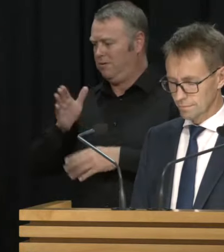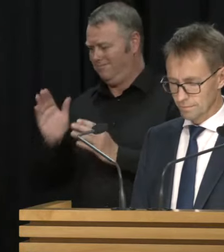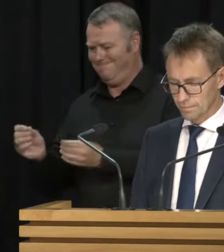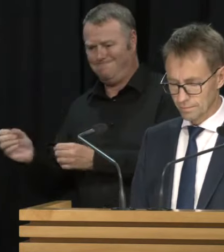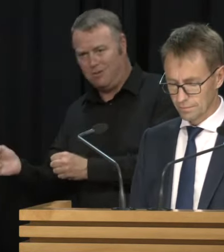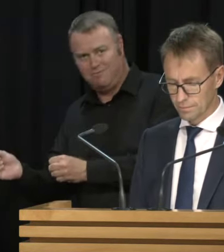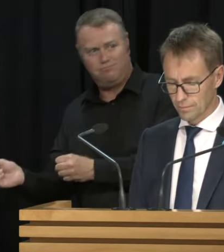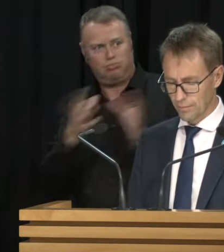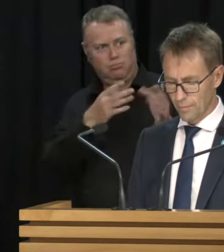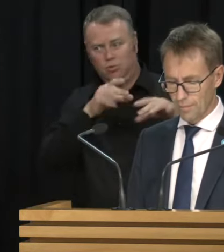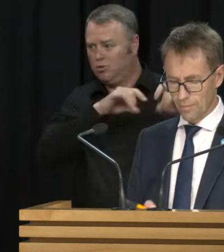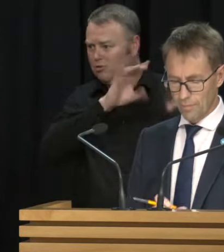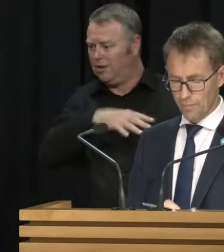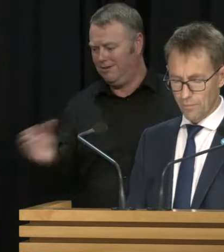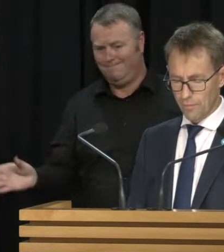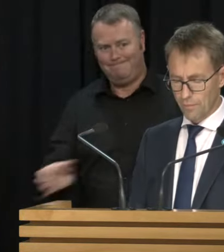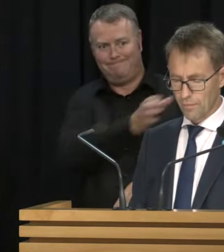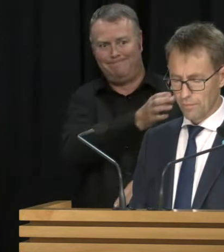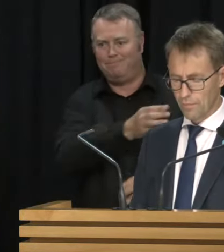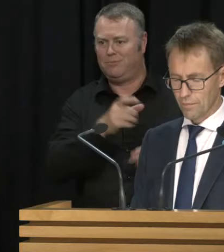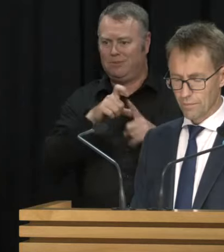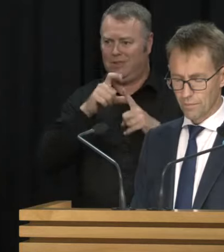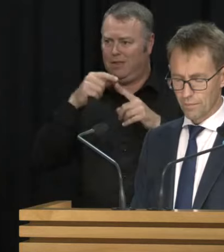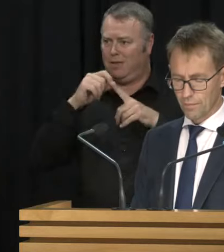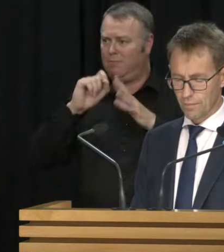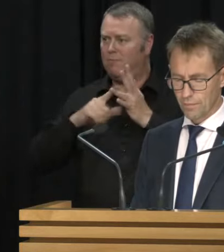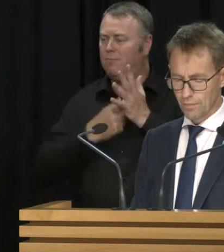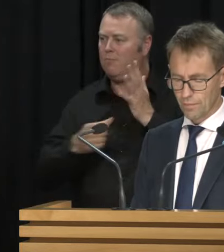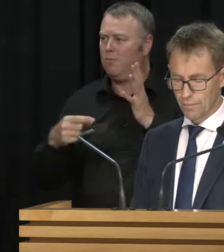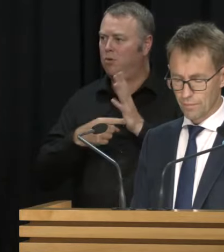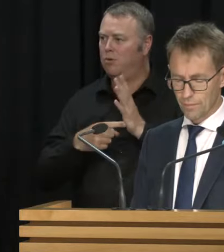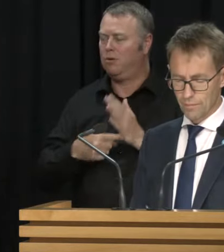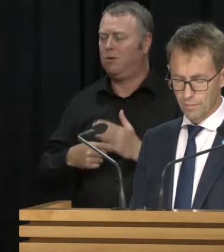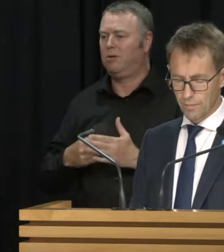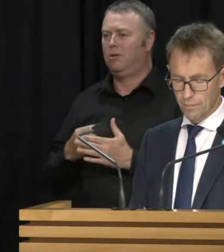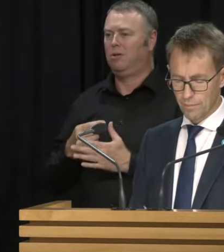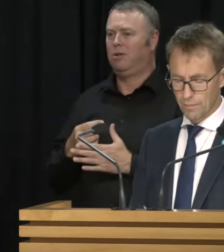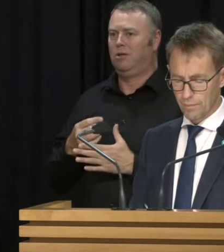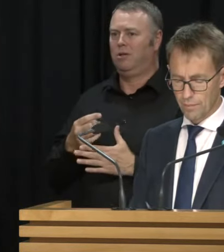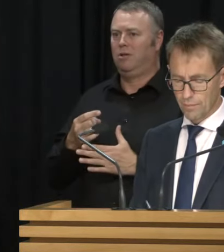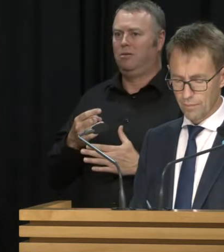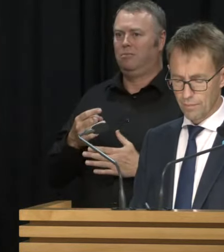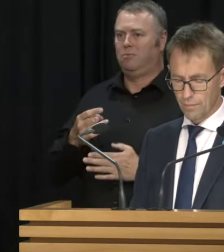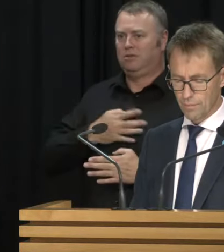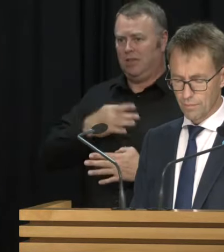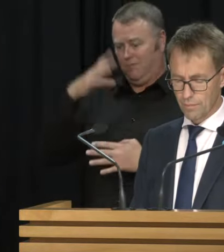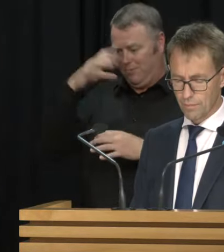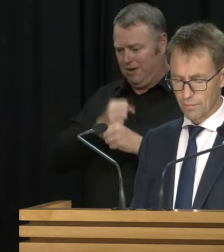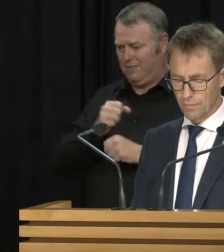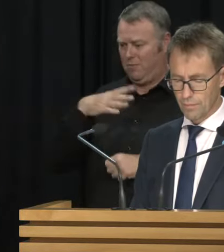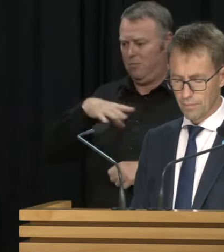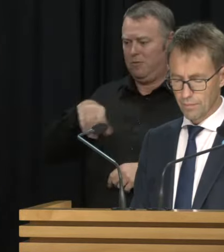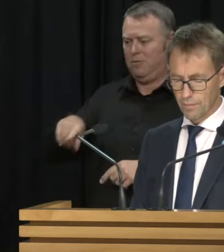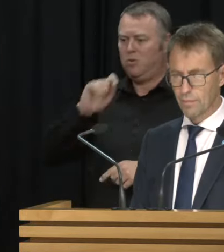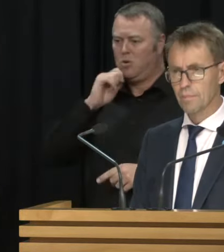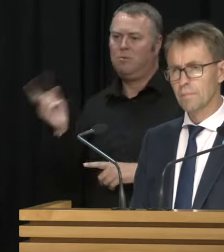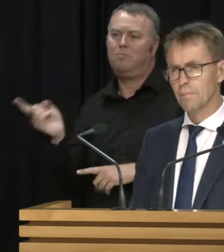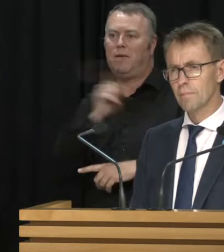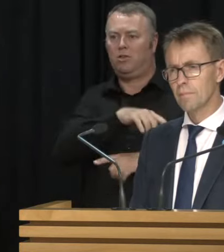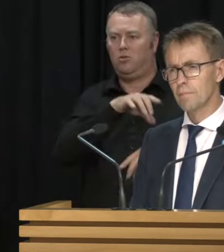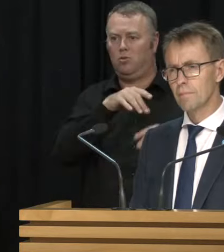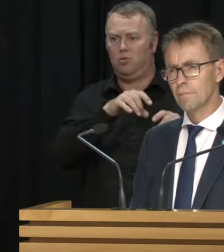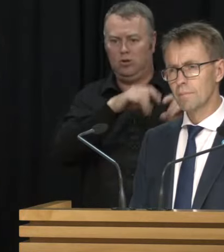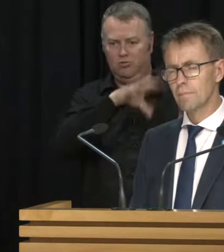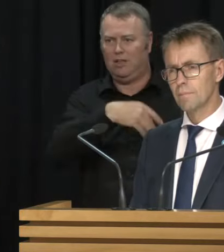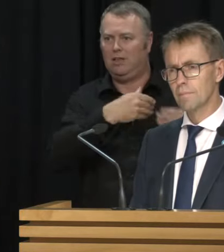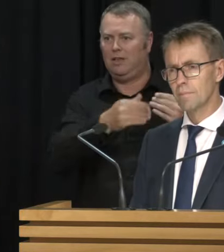the facilities are tested. My understanding is that this particular person is intending to return to Australia anyway. Isn't it a requirement of being in New